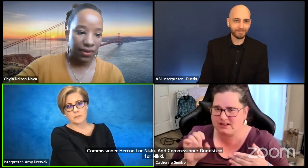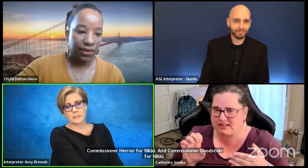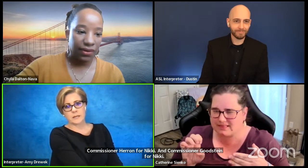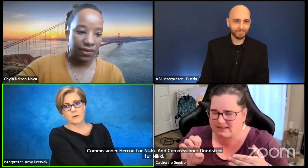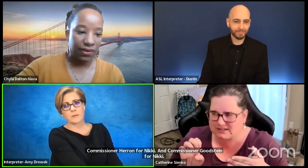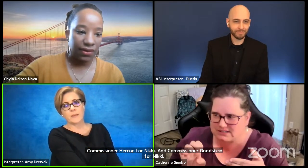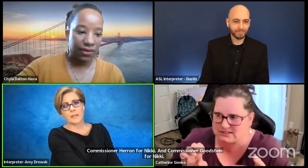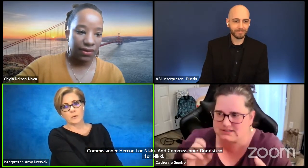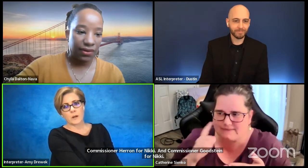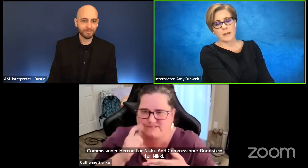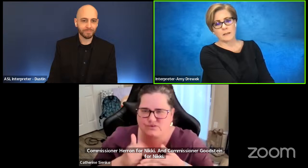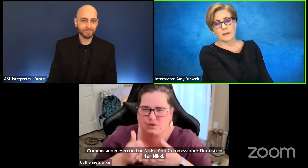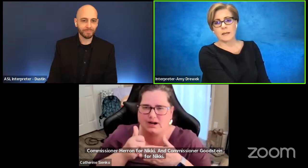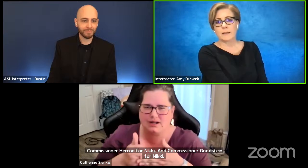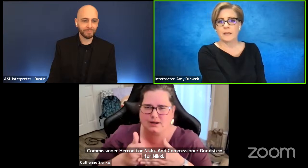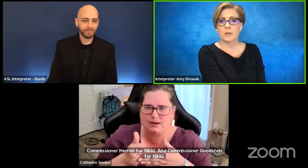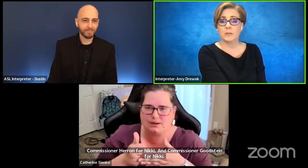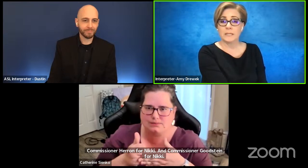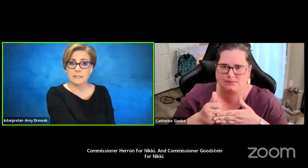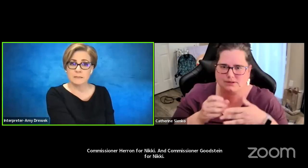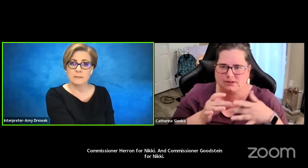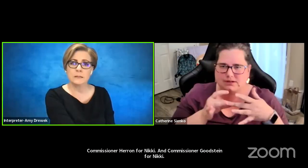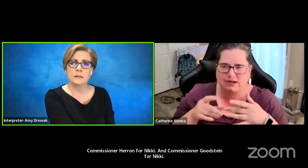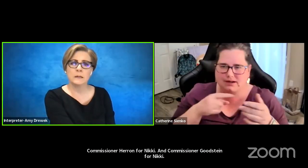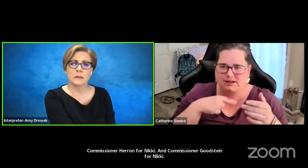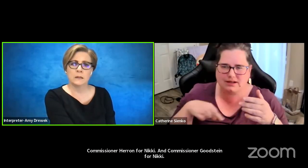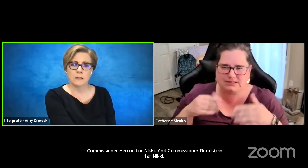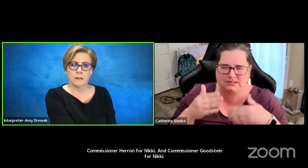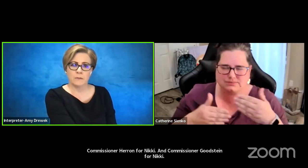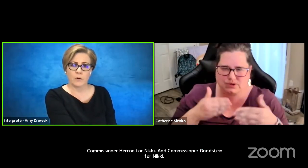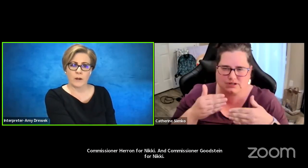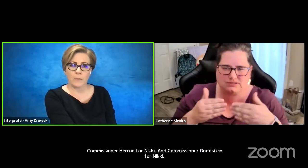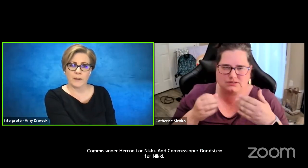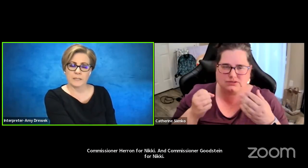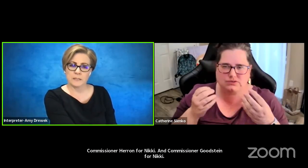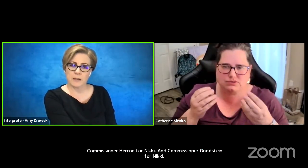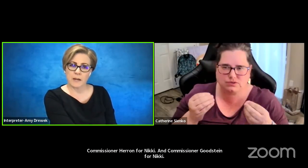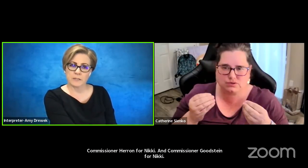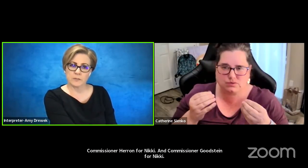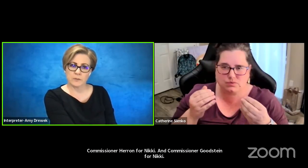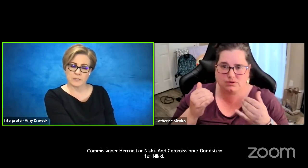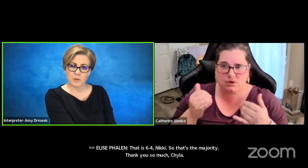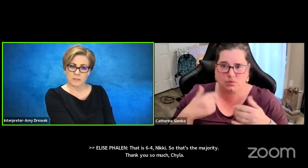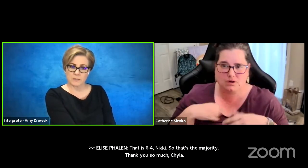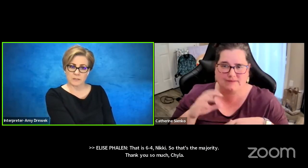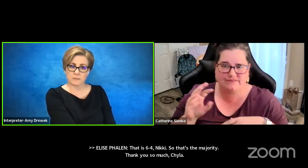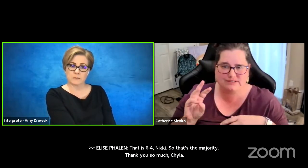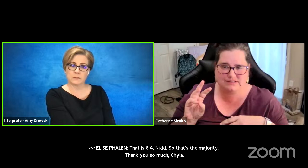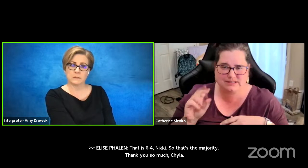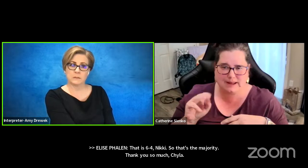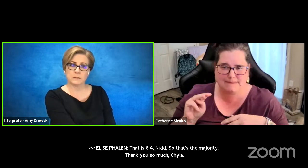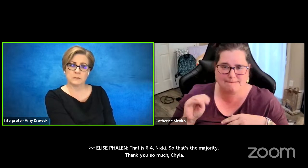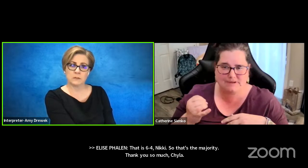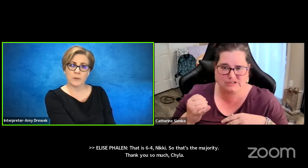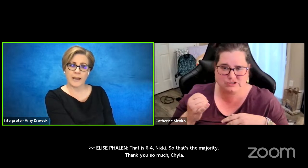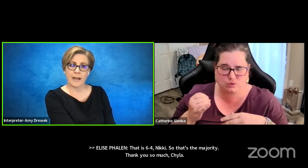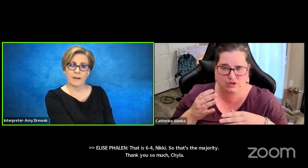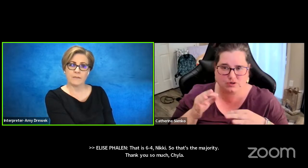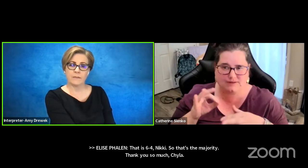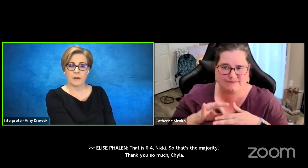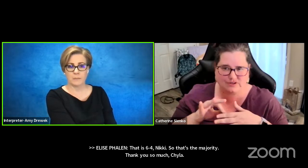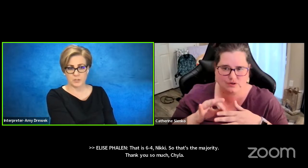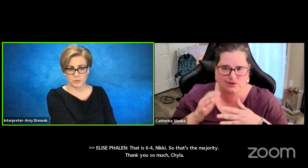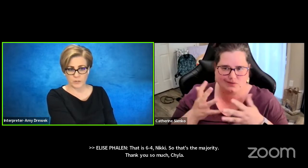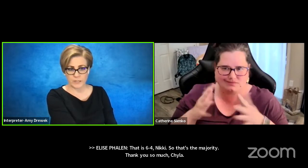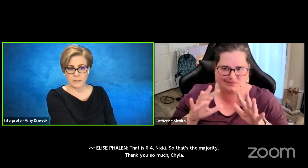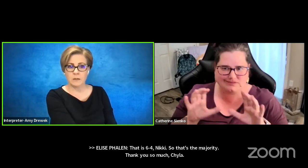This is Commissioner Cienko. Thank you, Kyla, and thank you, Elise, for helping to guide us through this process.